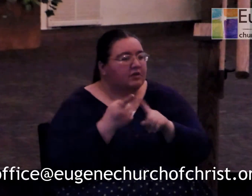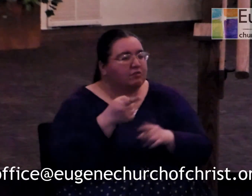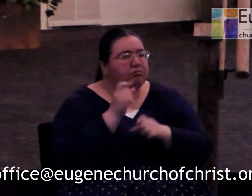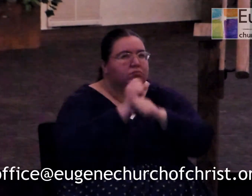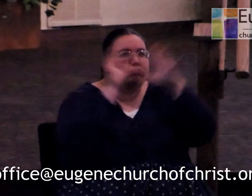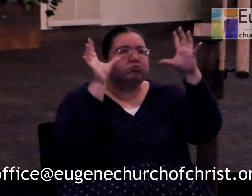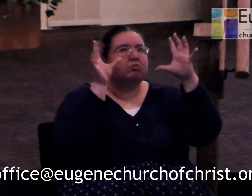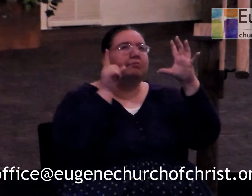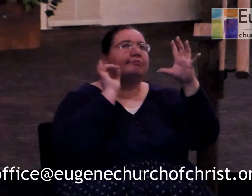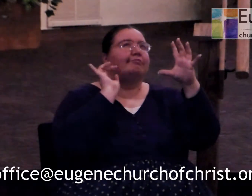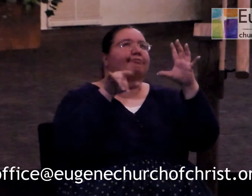them about God sometime.